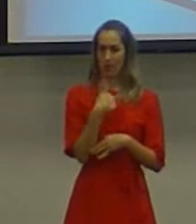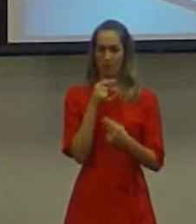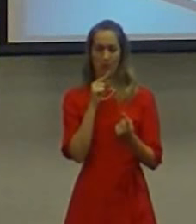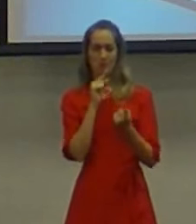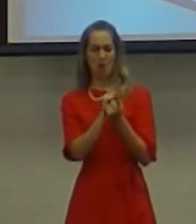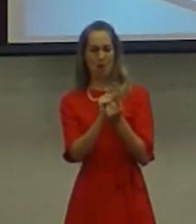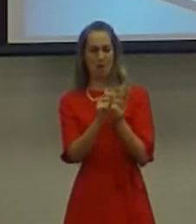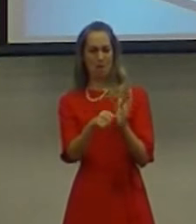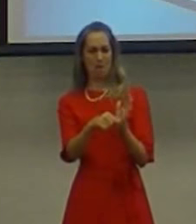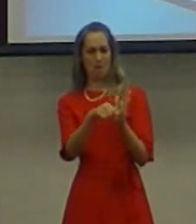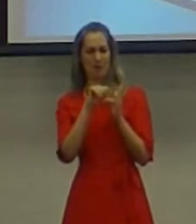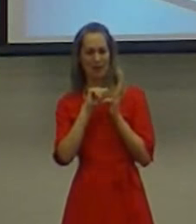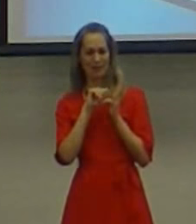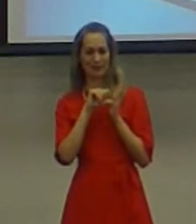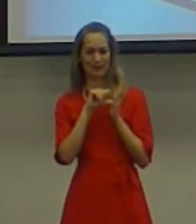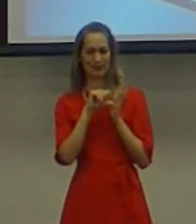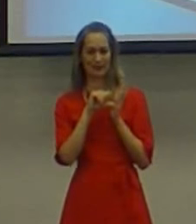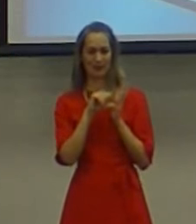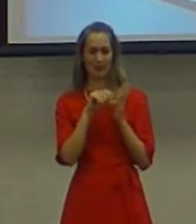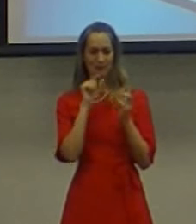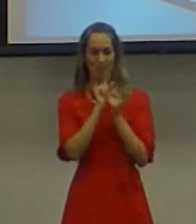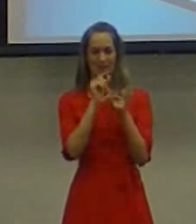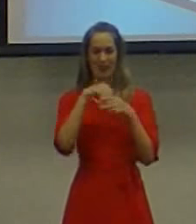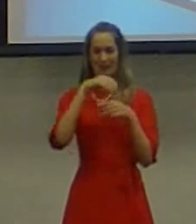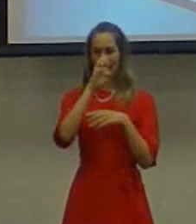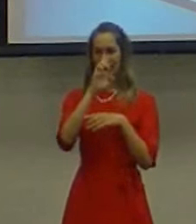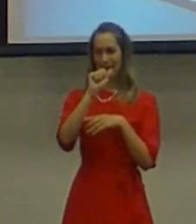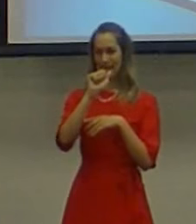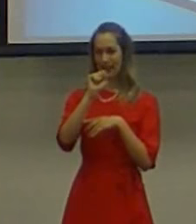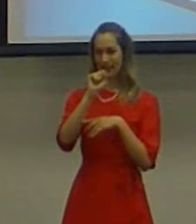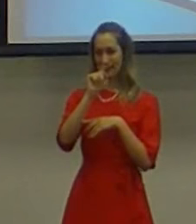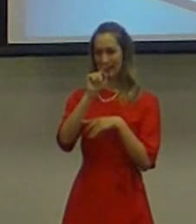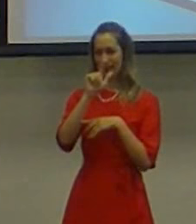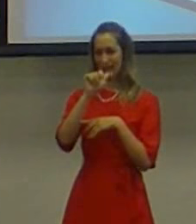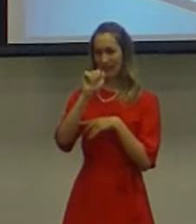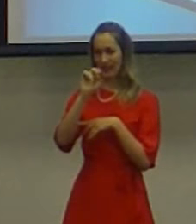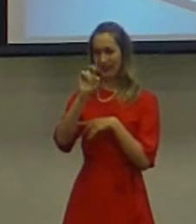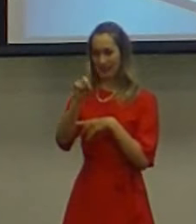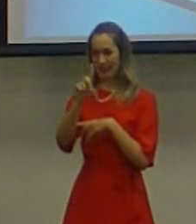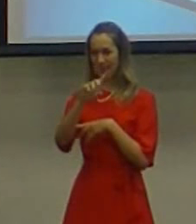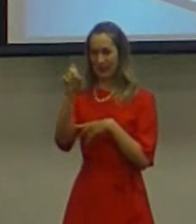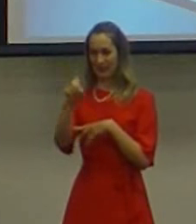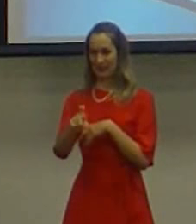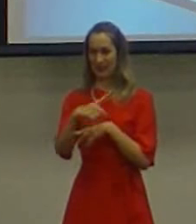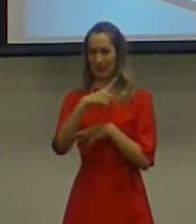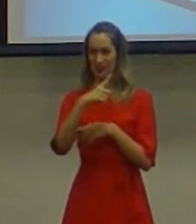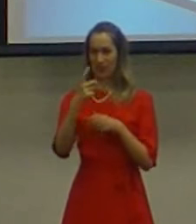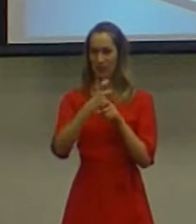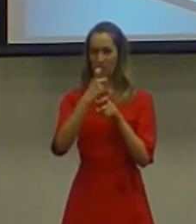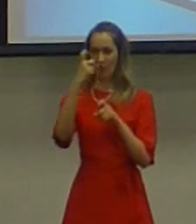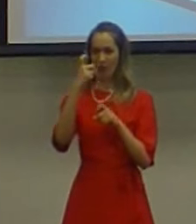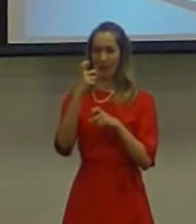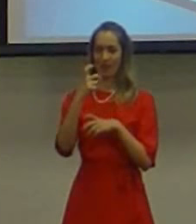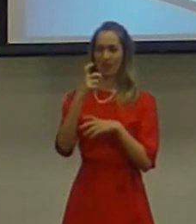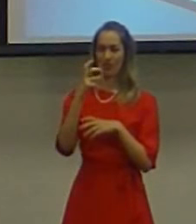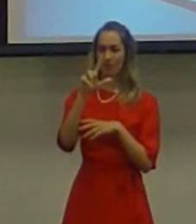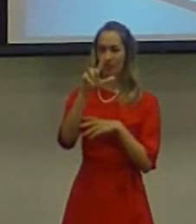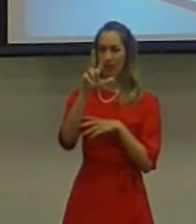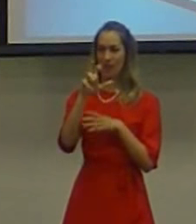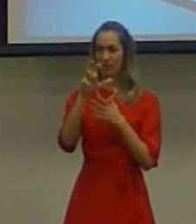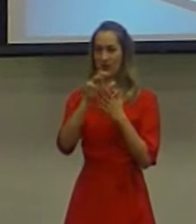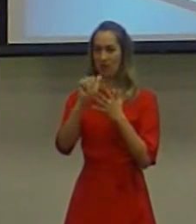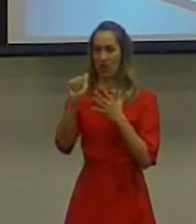him, and he signed up in our little booth, and he actually won our scholarship. He won a $300 scholarship, And he was able to use